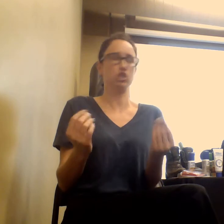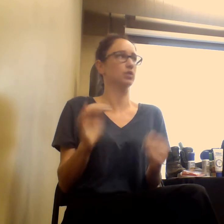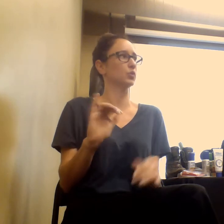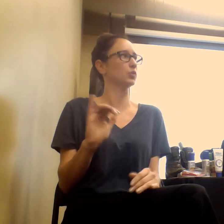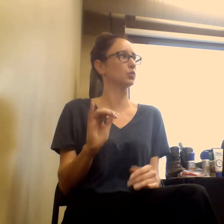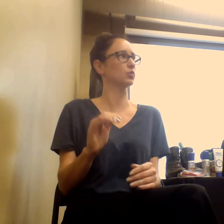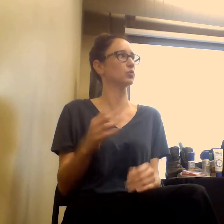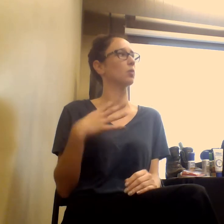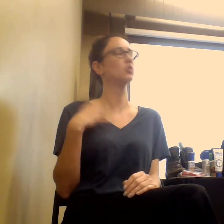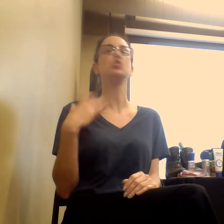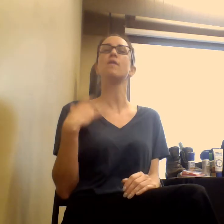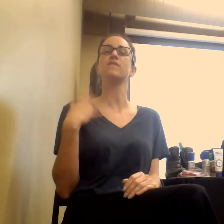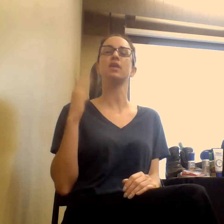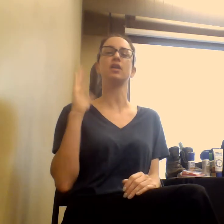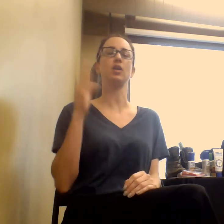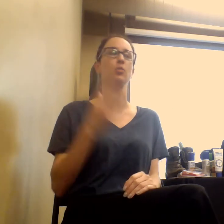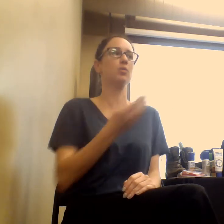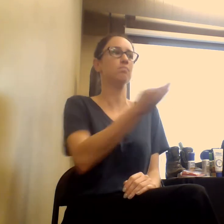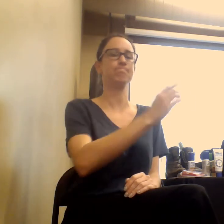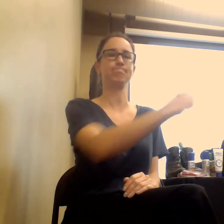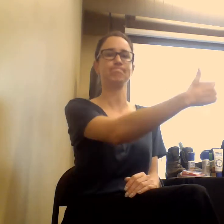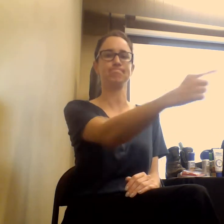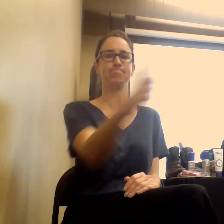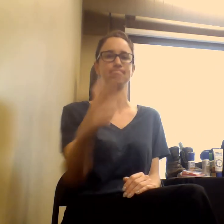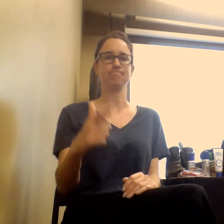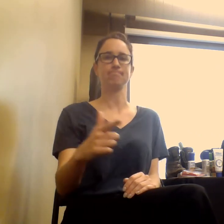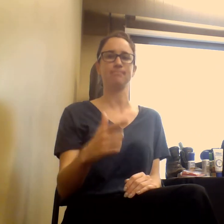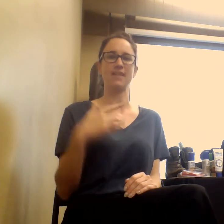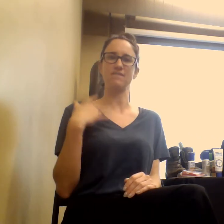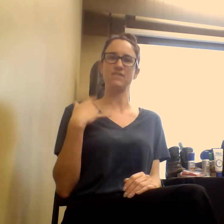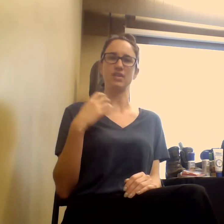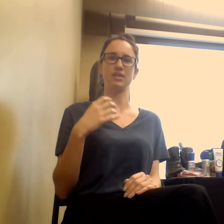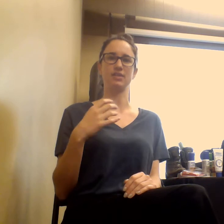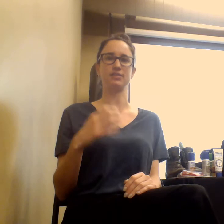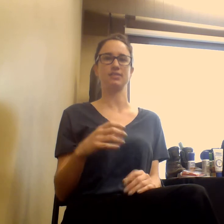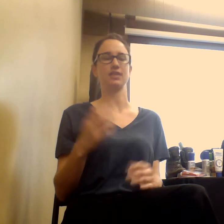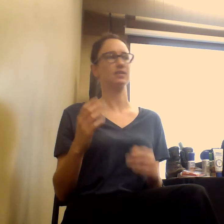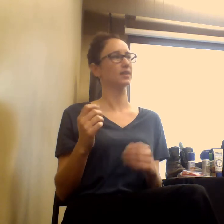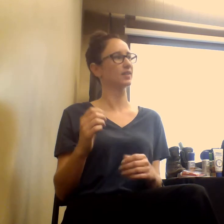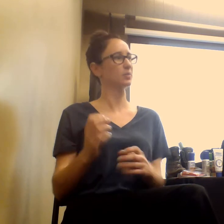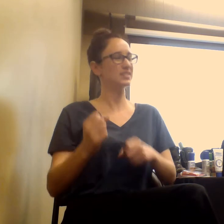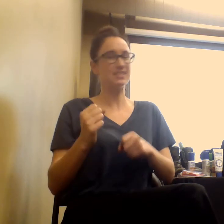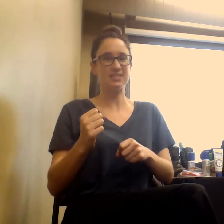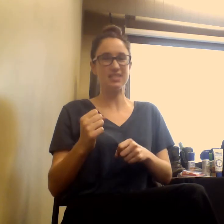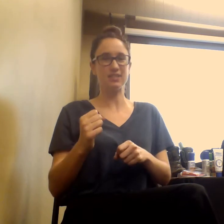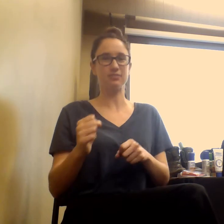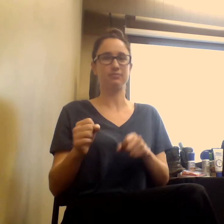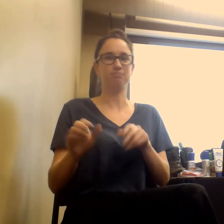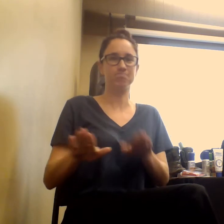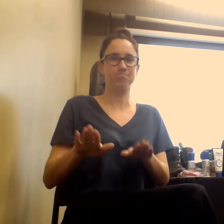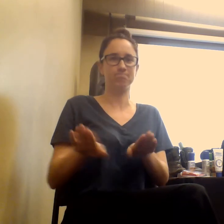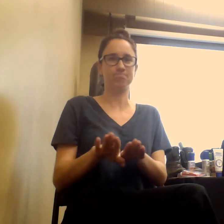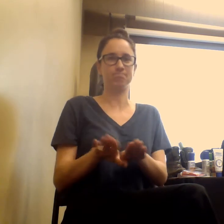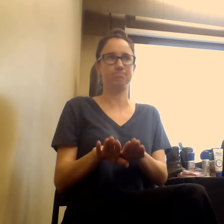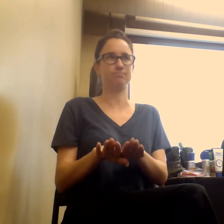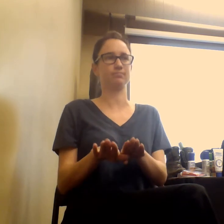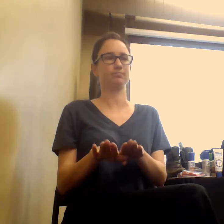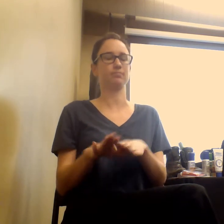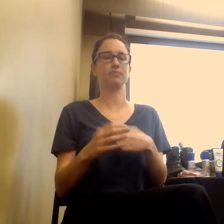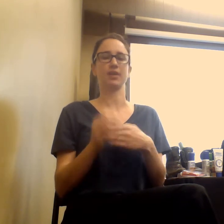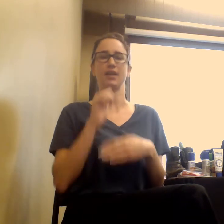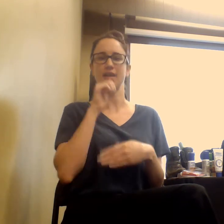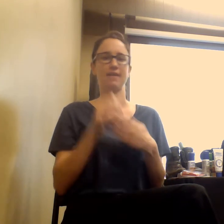torsional strength on this one. It's a little bit stiffer. That's okay for boots to feel stiff when you put them on for the first time. All right? Not